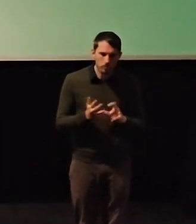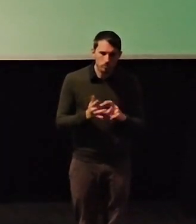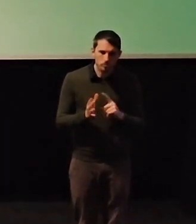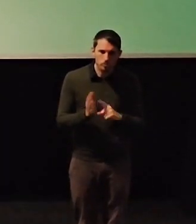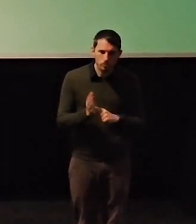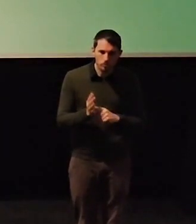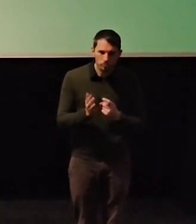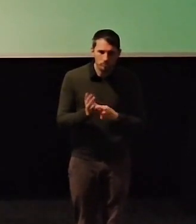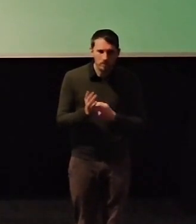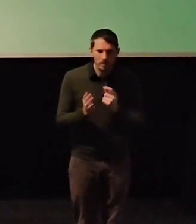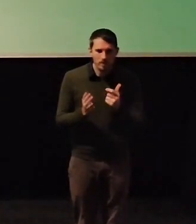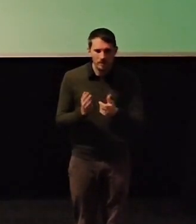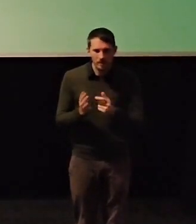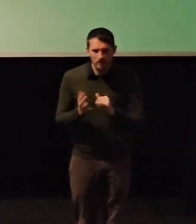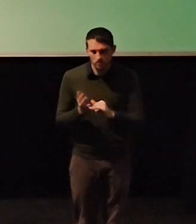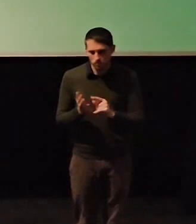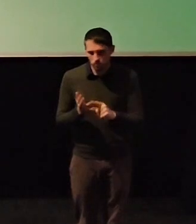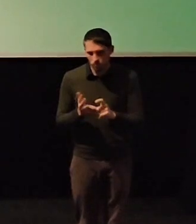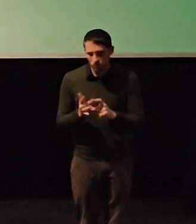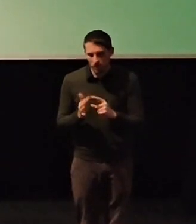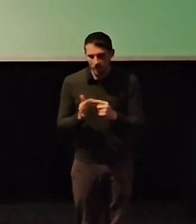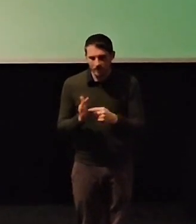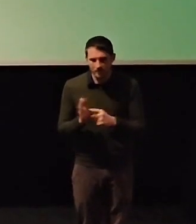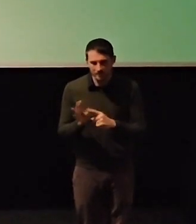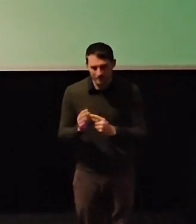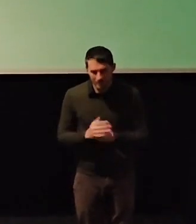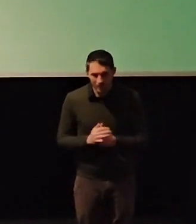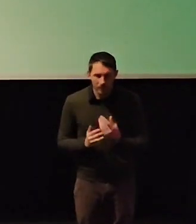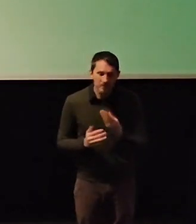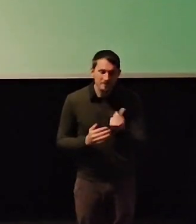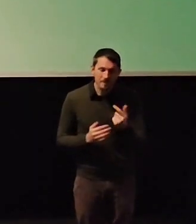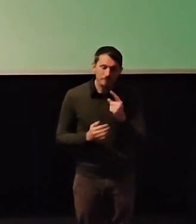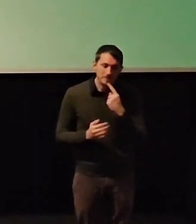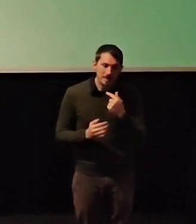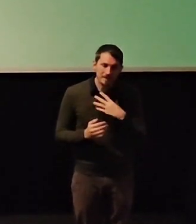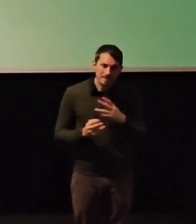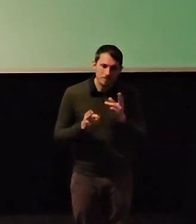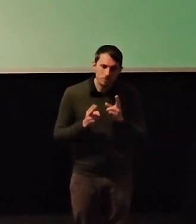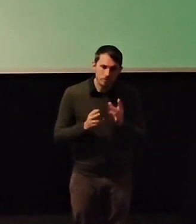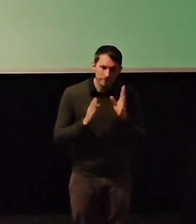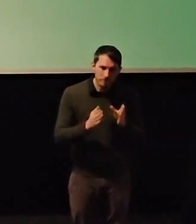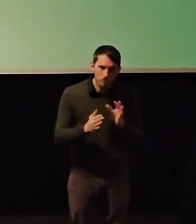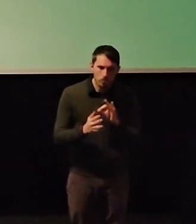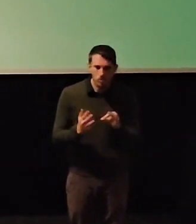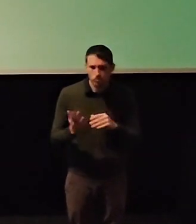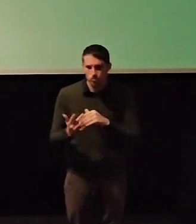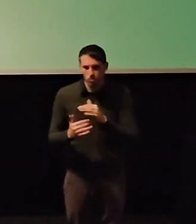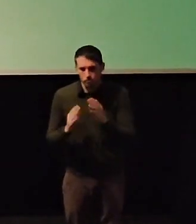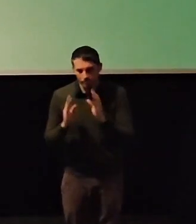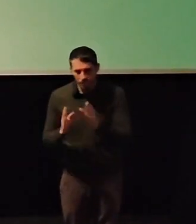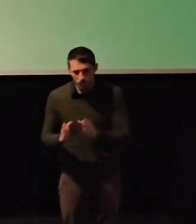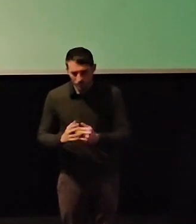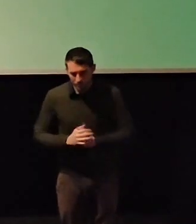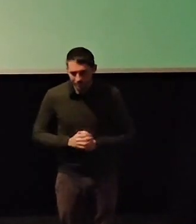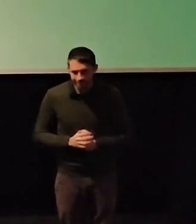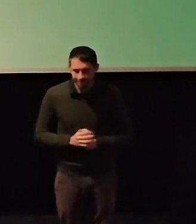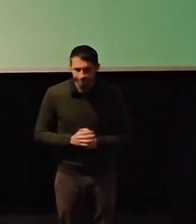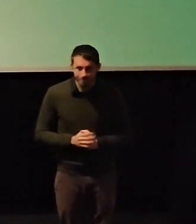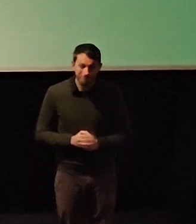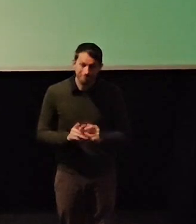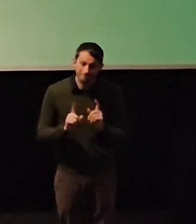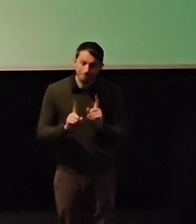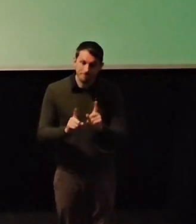society, but others might say we need to be human focused rather than social focused. But one of the